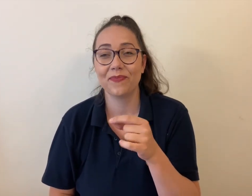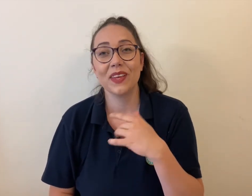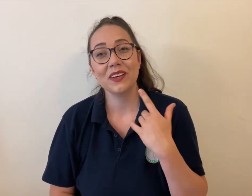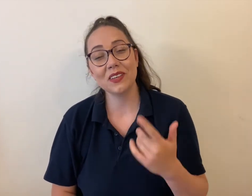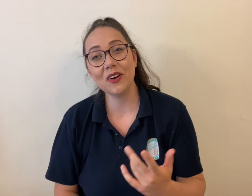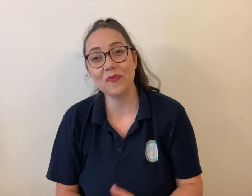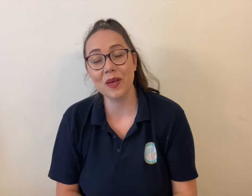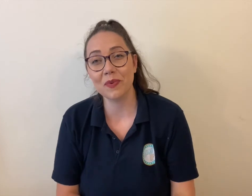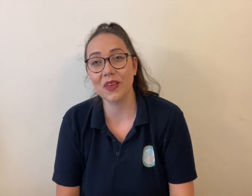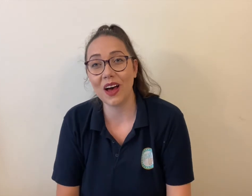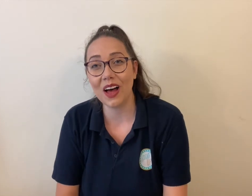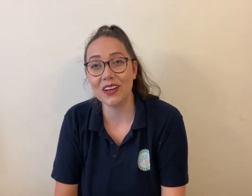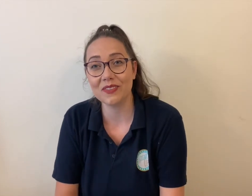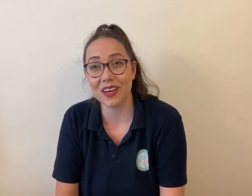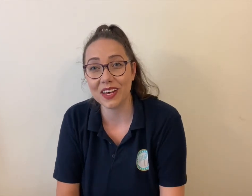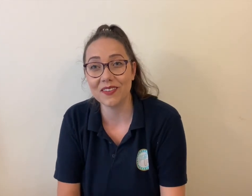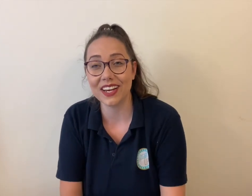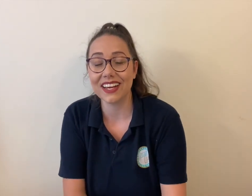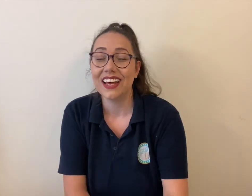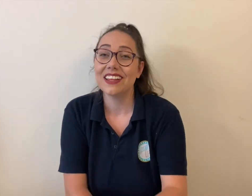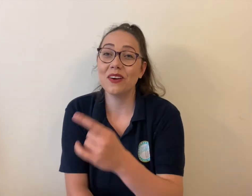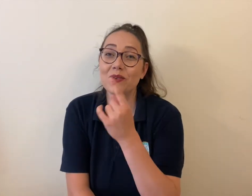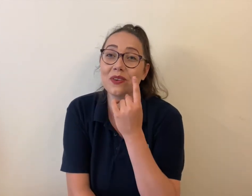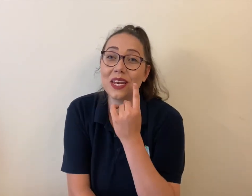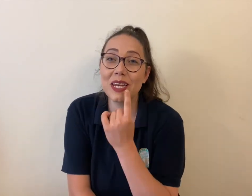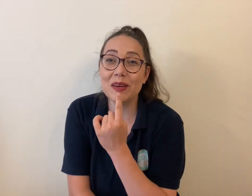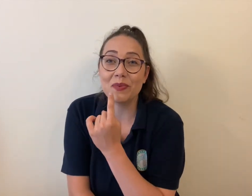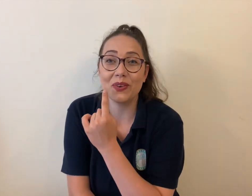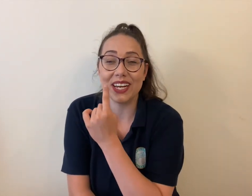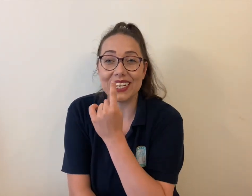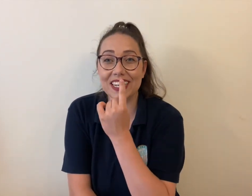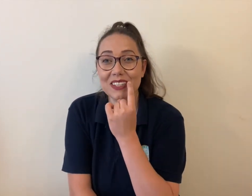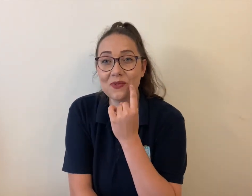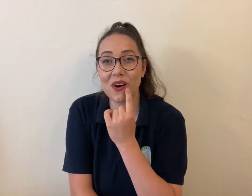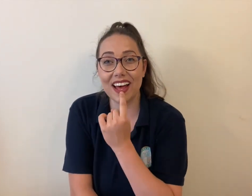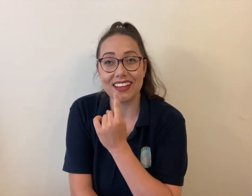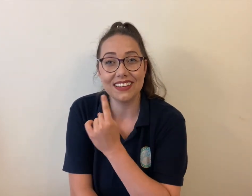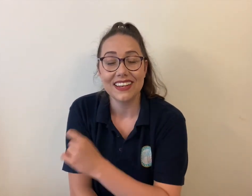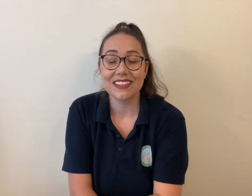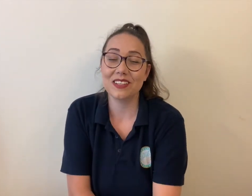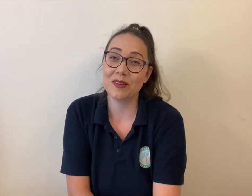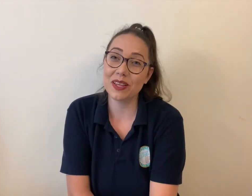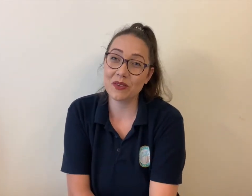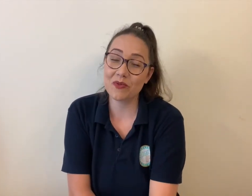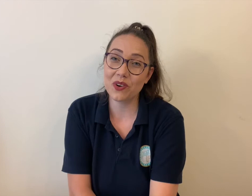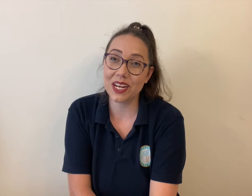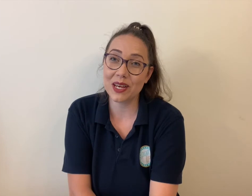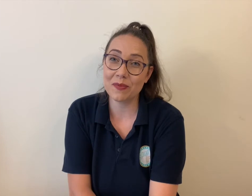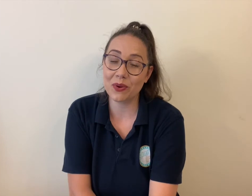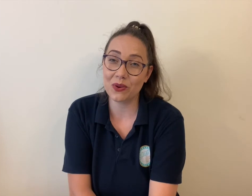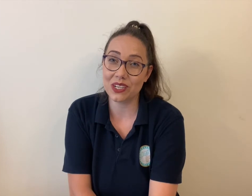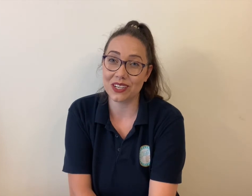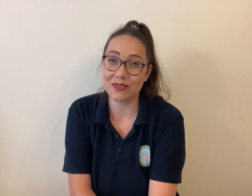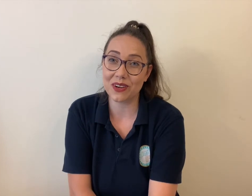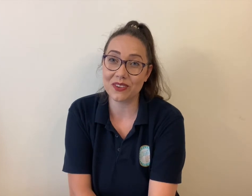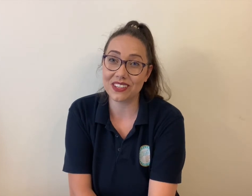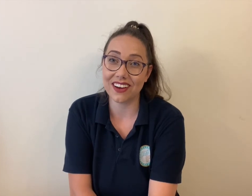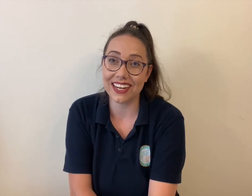Because a lot of people that are hard of hearing, they will lip read as well. So something that's really important when you're